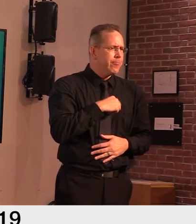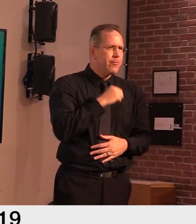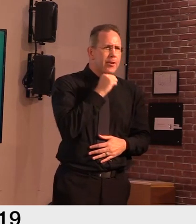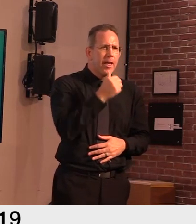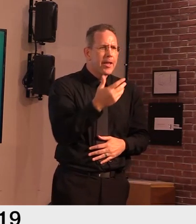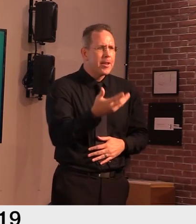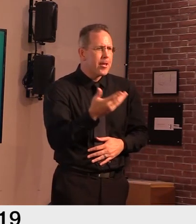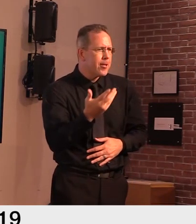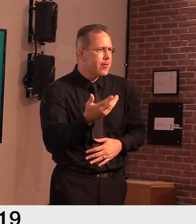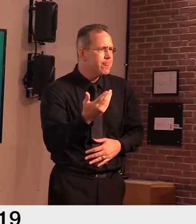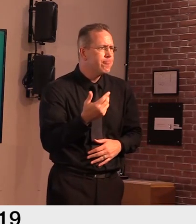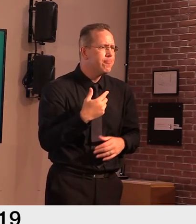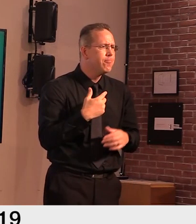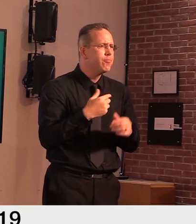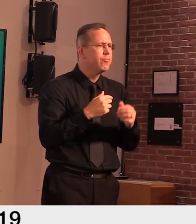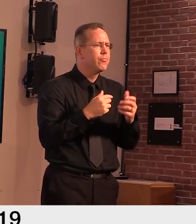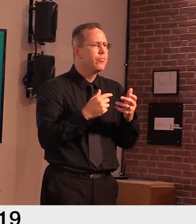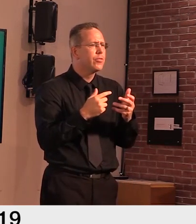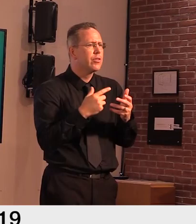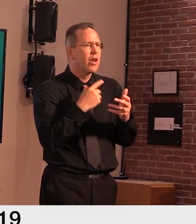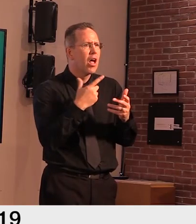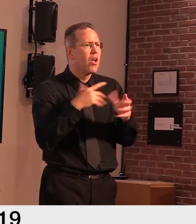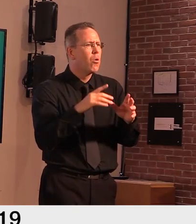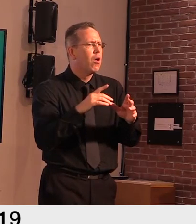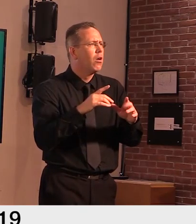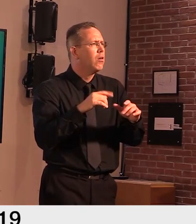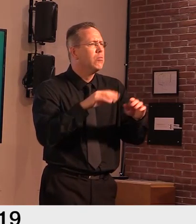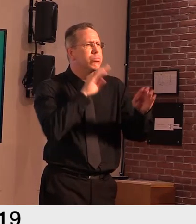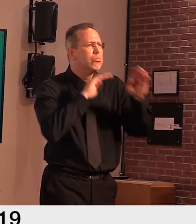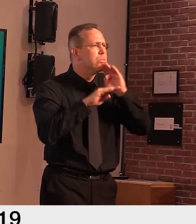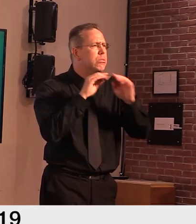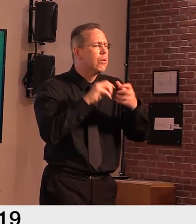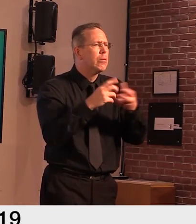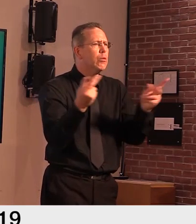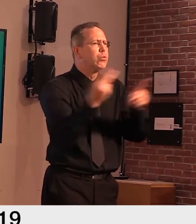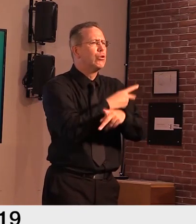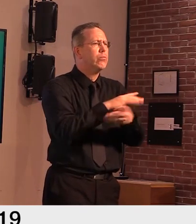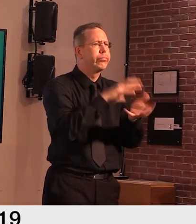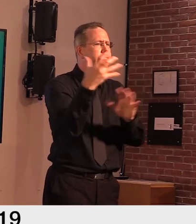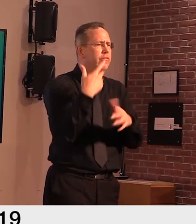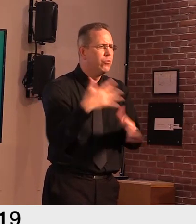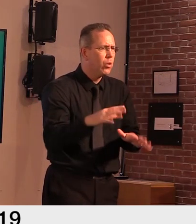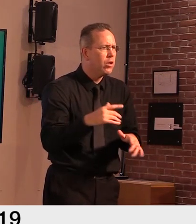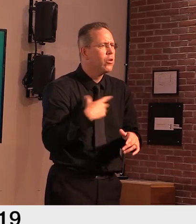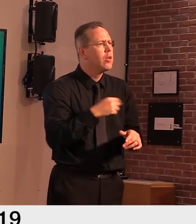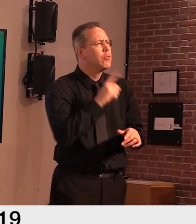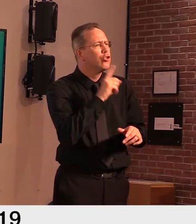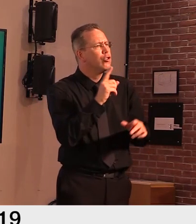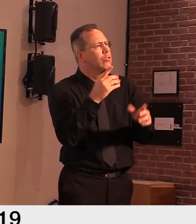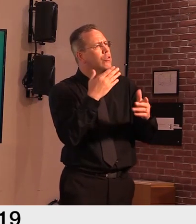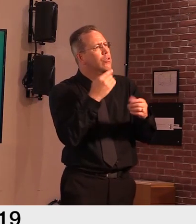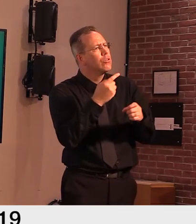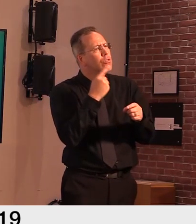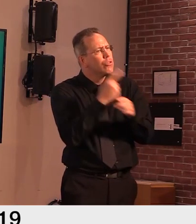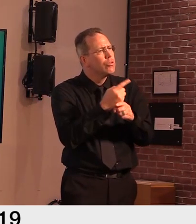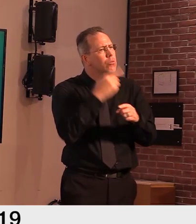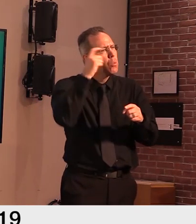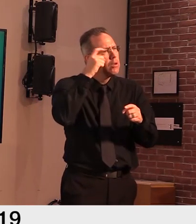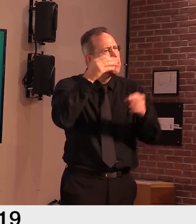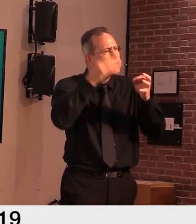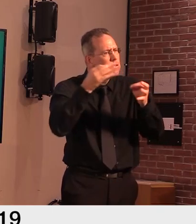invite 150, which is our maximum for an outdoor. So again, it's about being reasonable, and we're